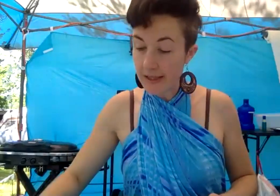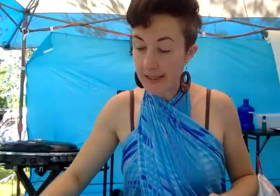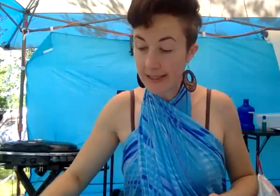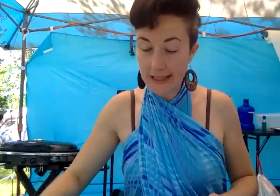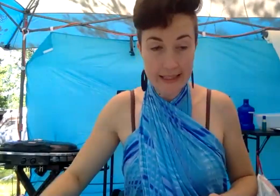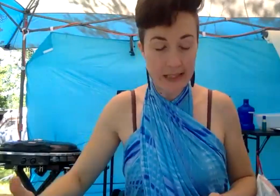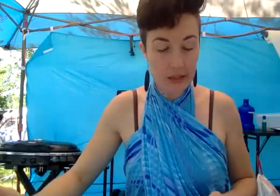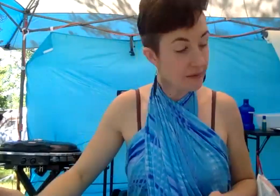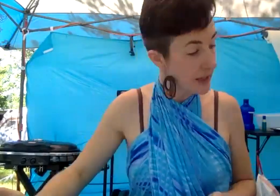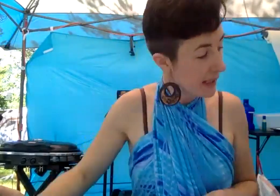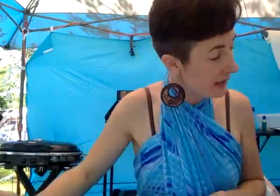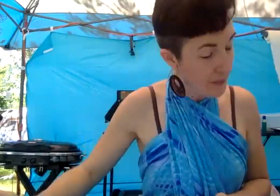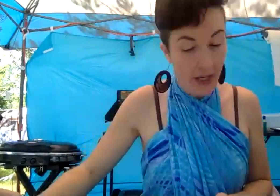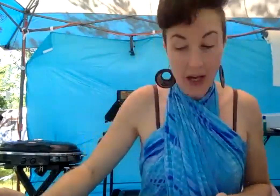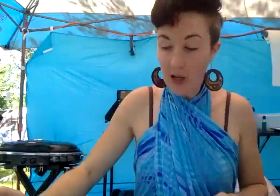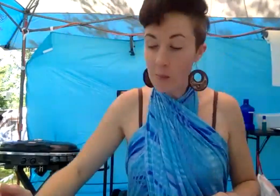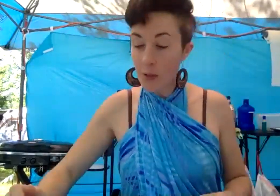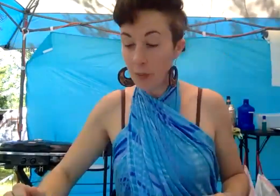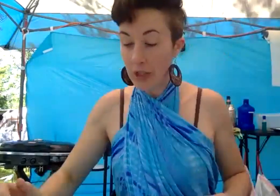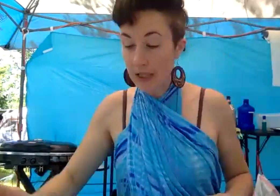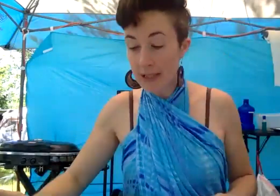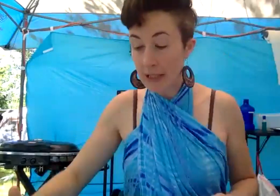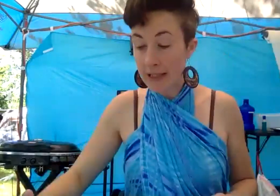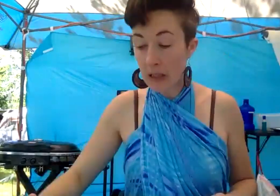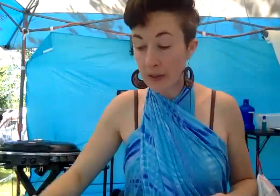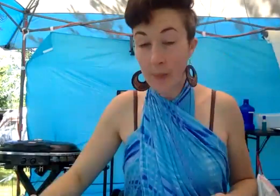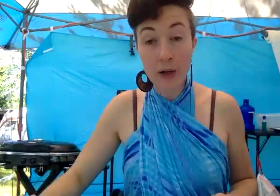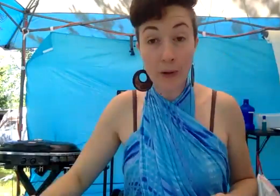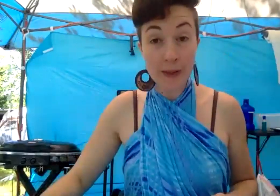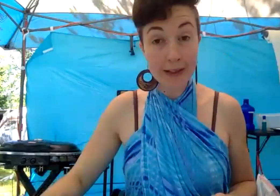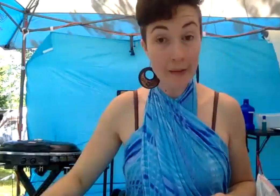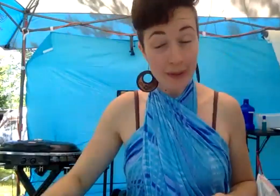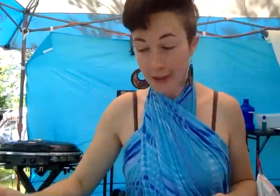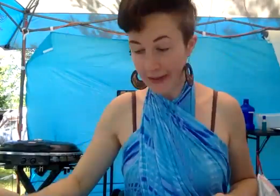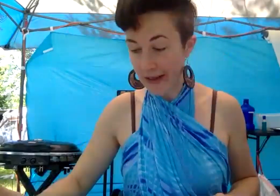first kid song of the day, which is a song about going camping.